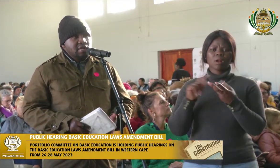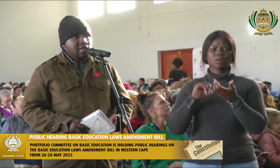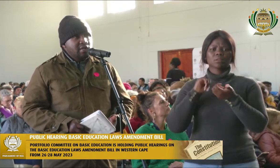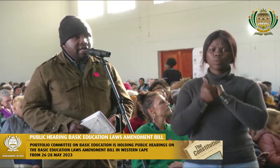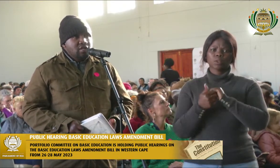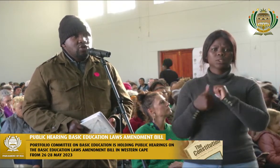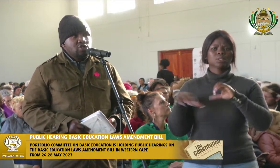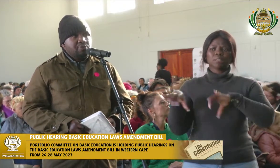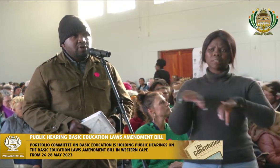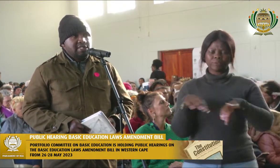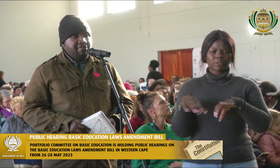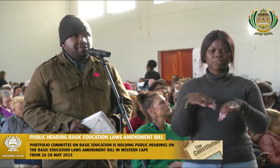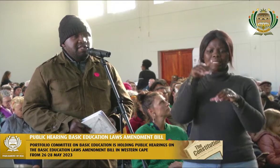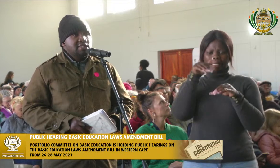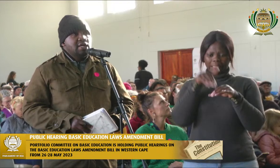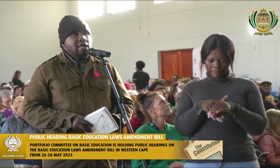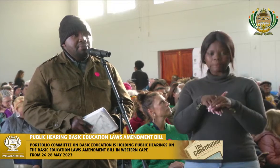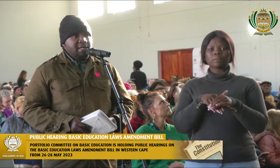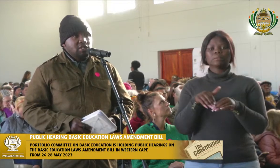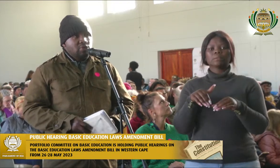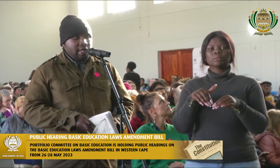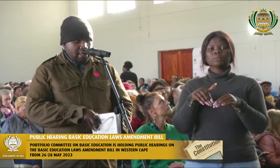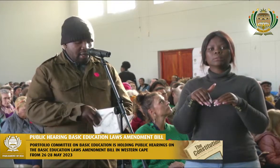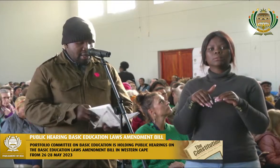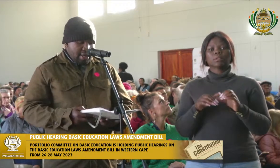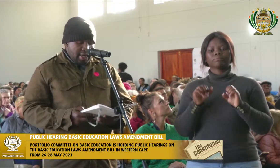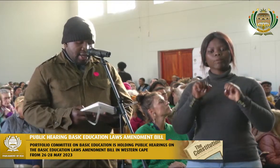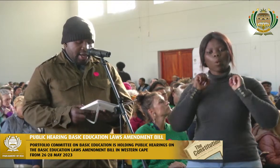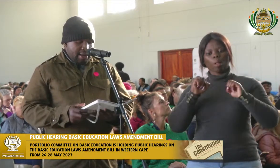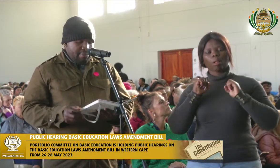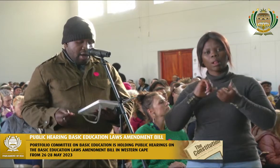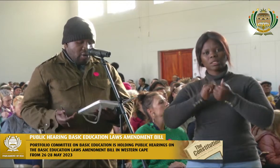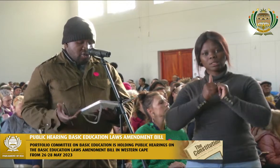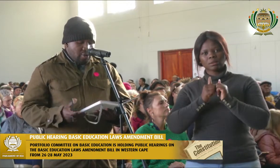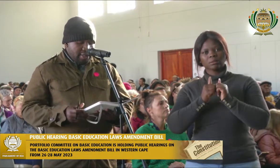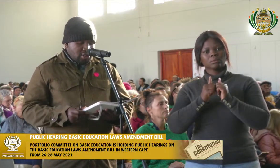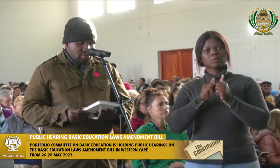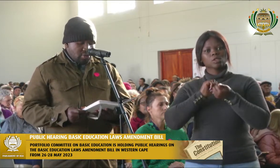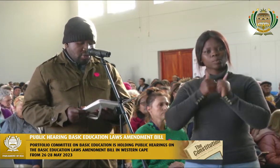activities, indoor sports activities in particular.